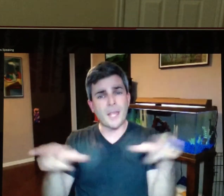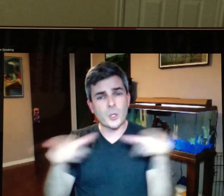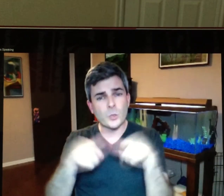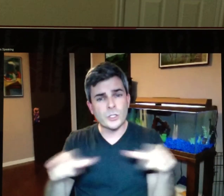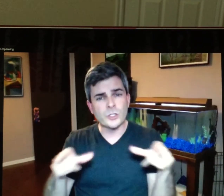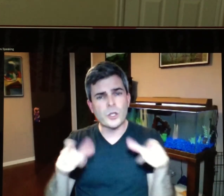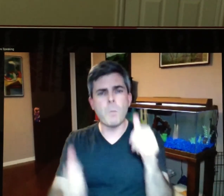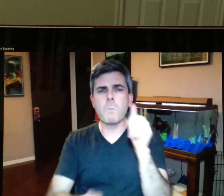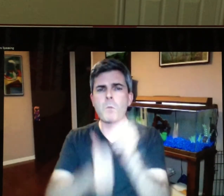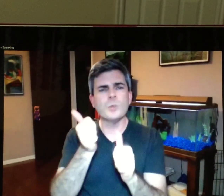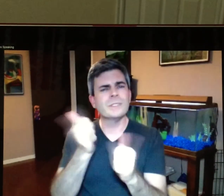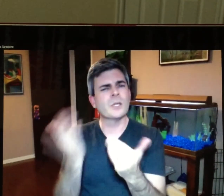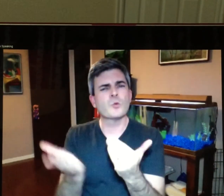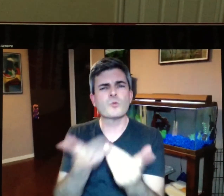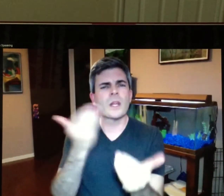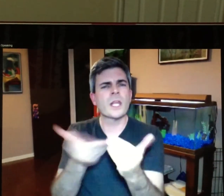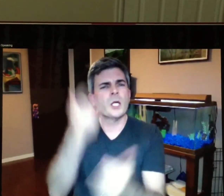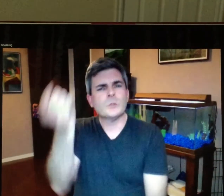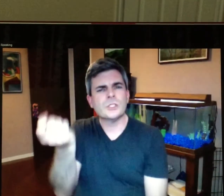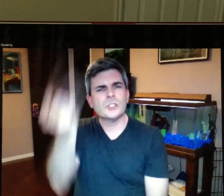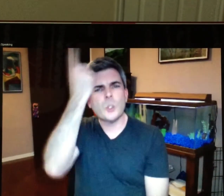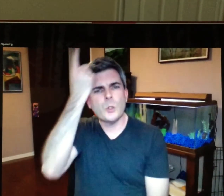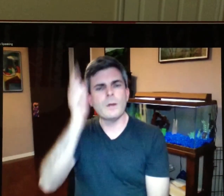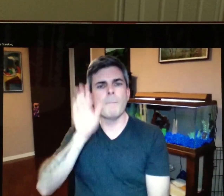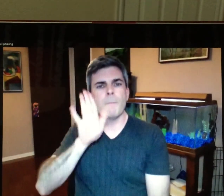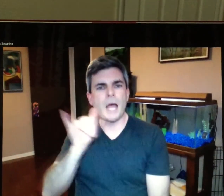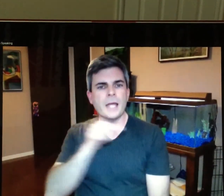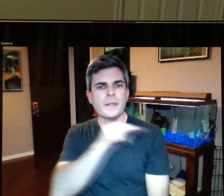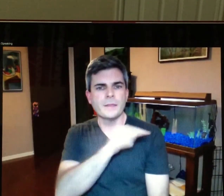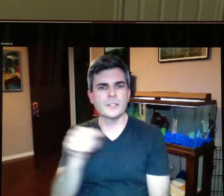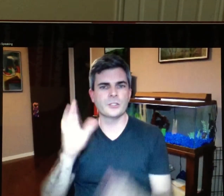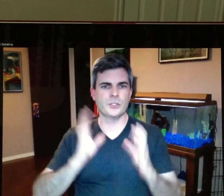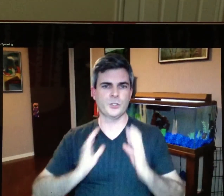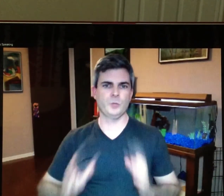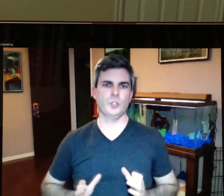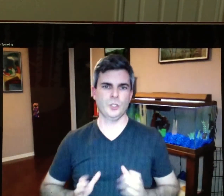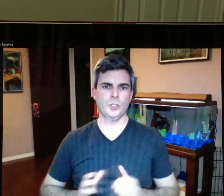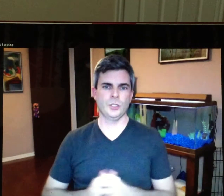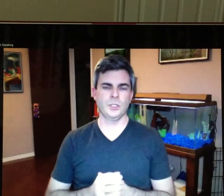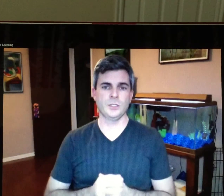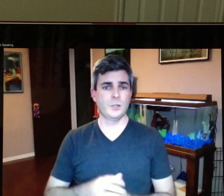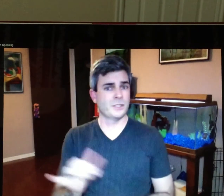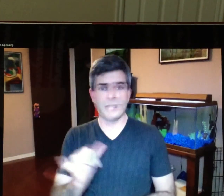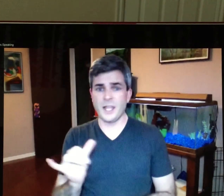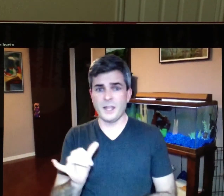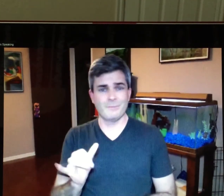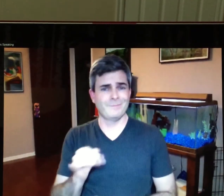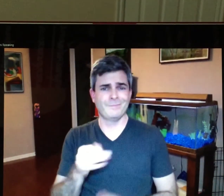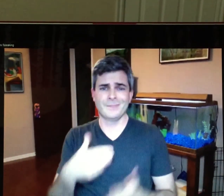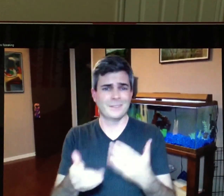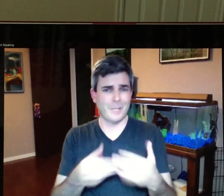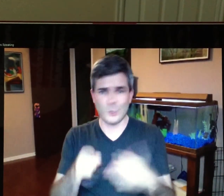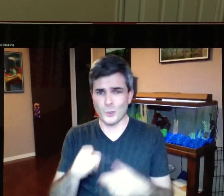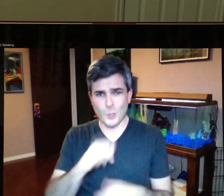match different consumers, to be able to use the language that the consumer is most easily understood.